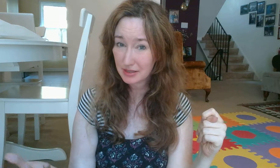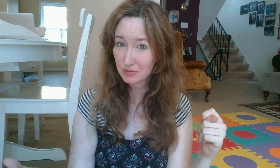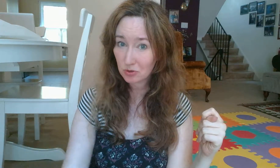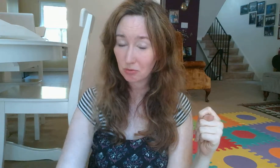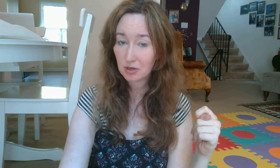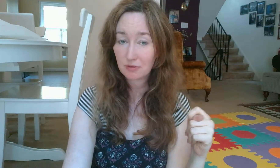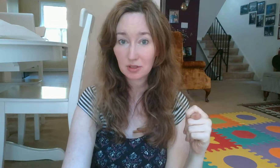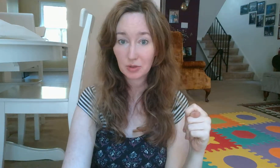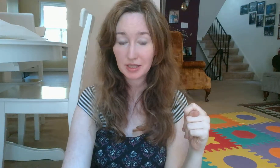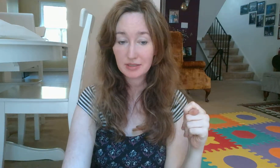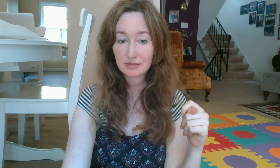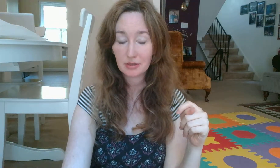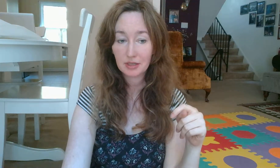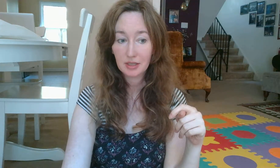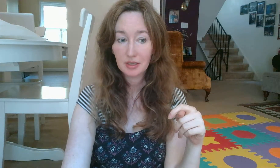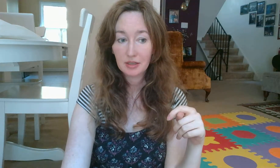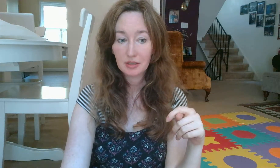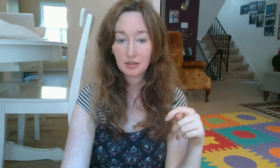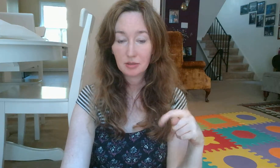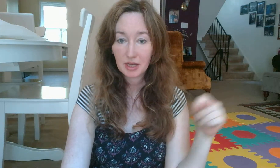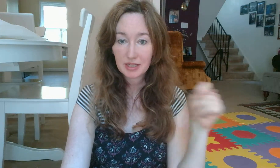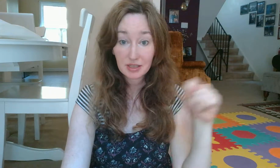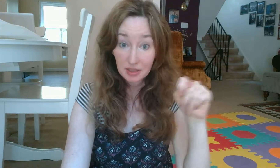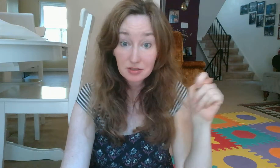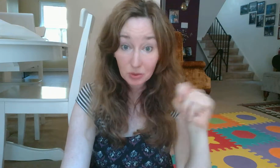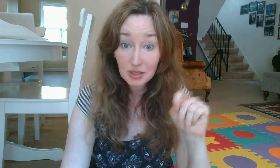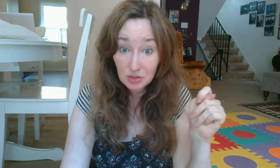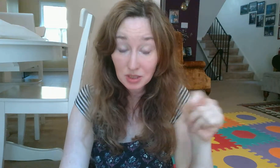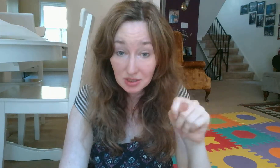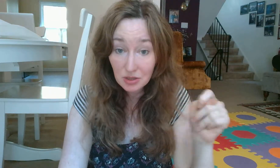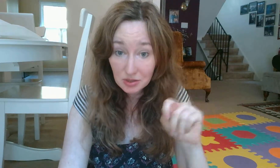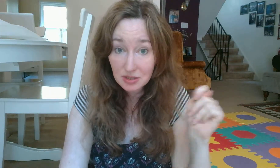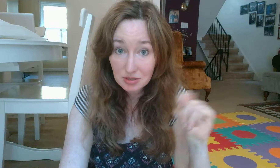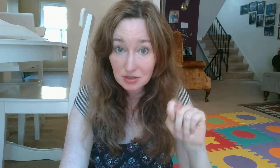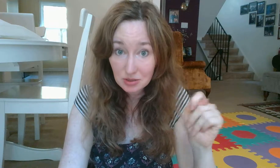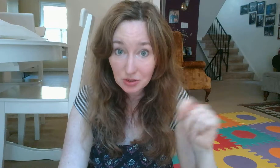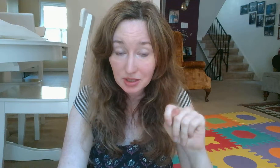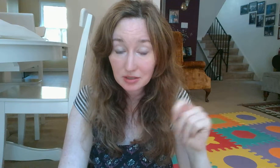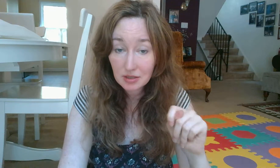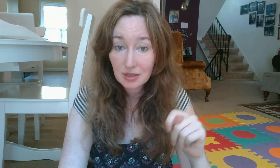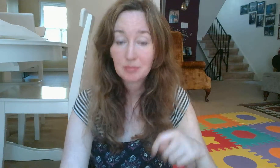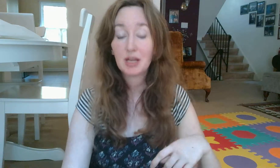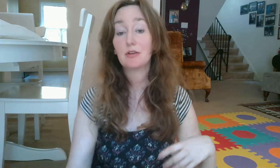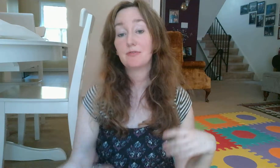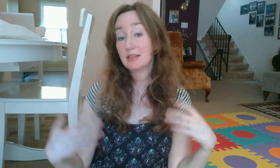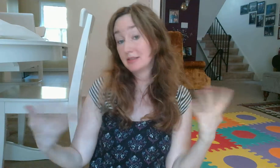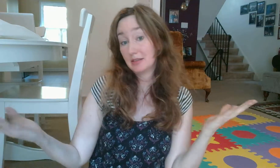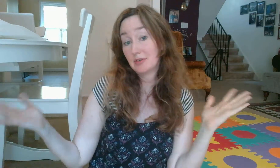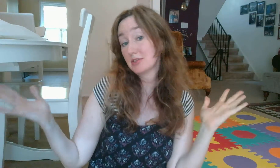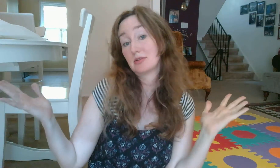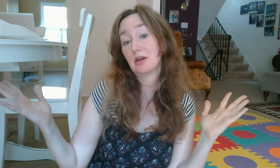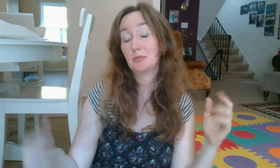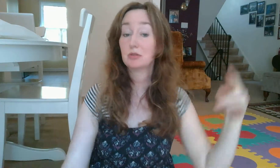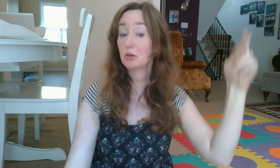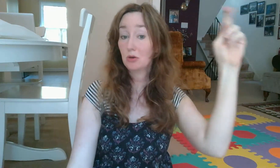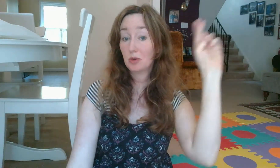it's more a word for little kids. So you might ask a kid, toilet, do you need to go to the toilet? But at a fancy restaurant, you might say, oh, where's